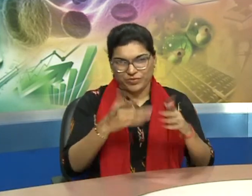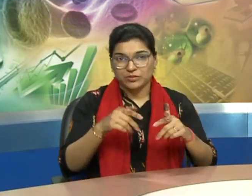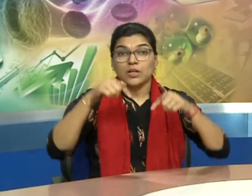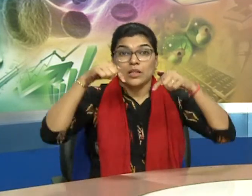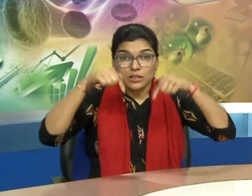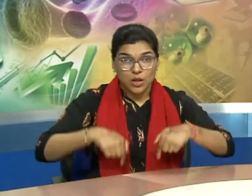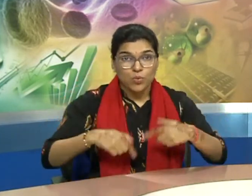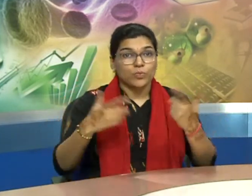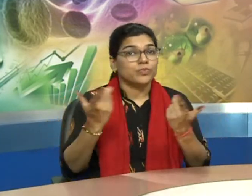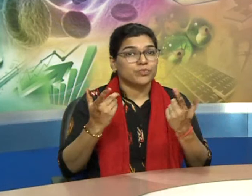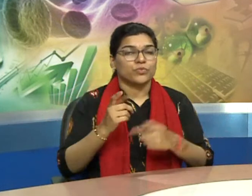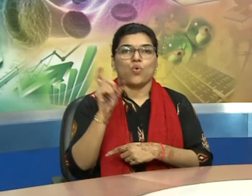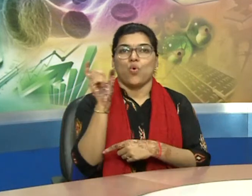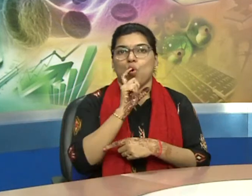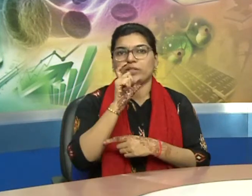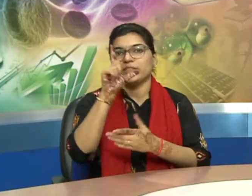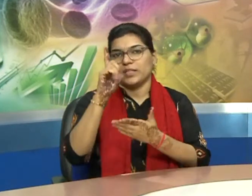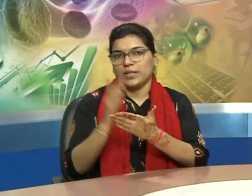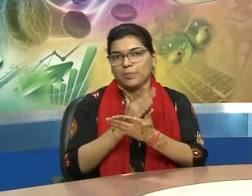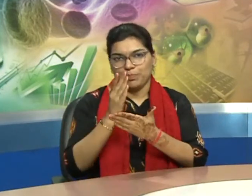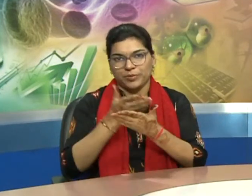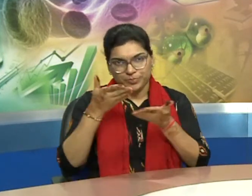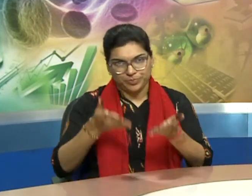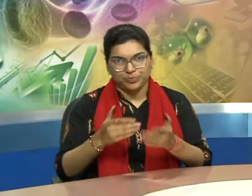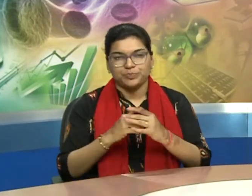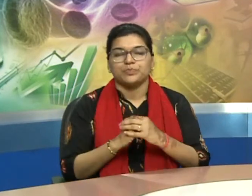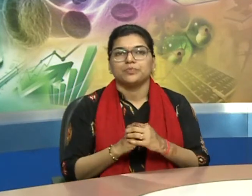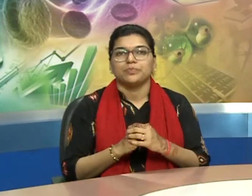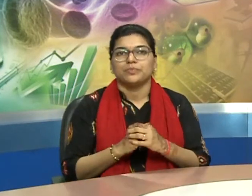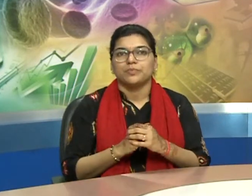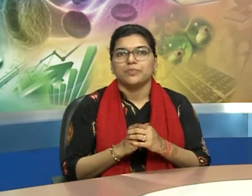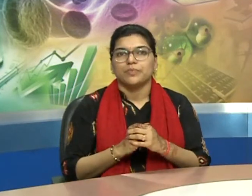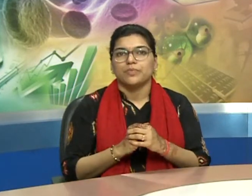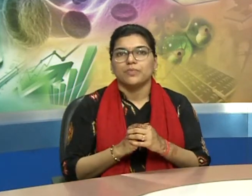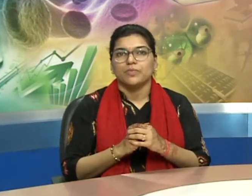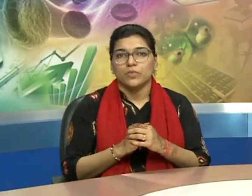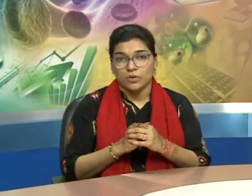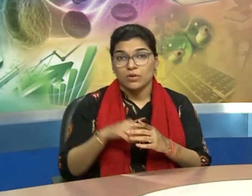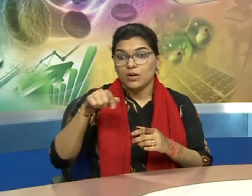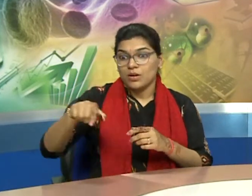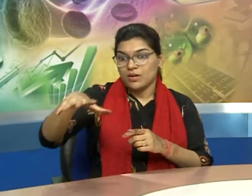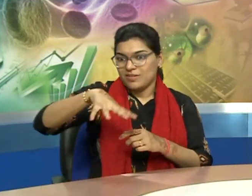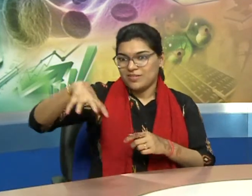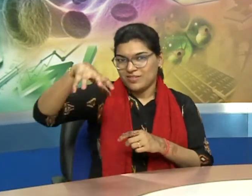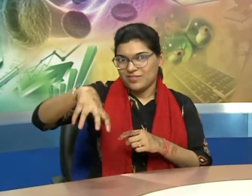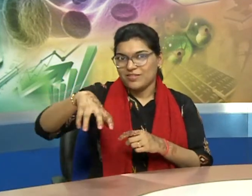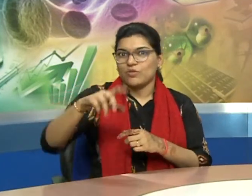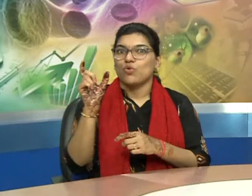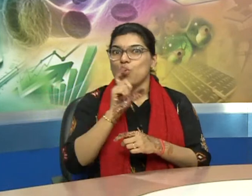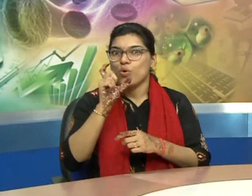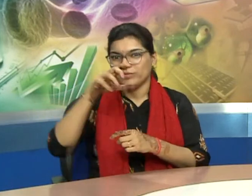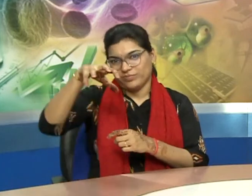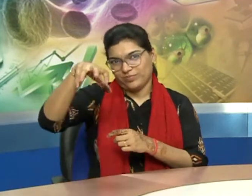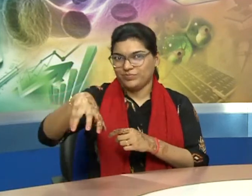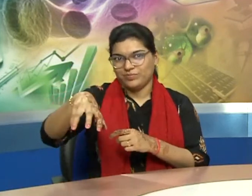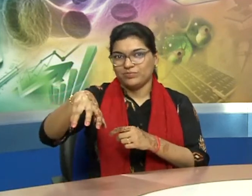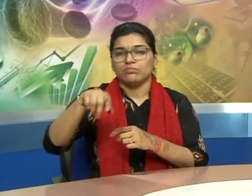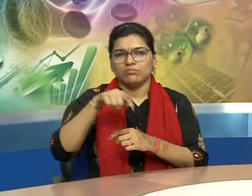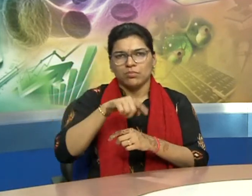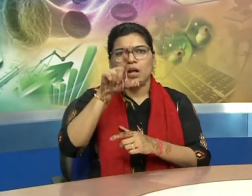We have already understood the school library. Now from here onwards, we will understand the college